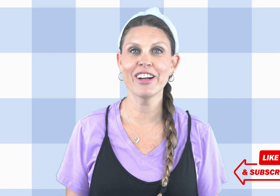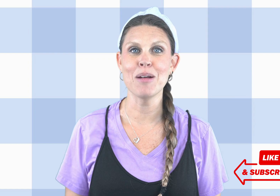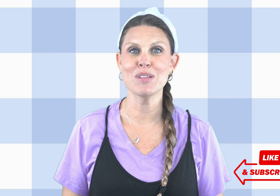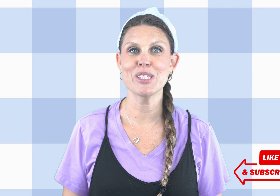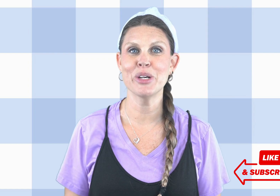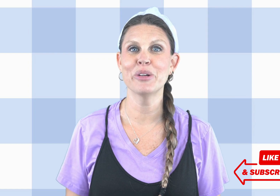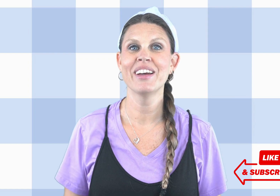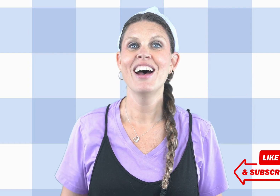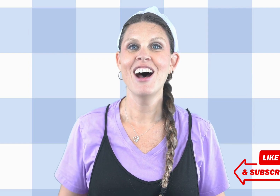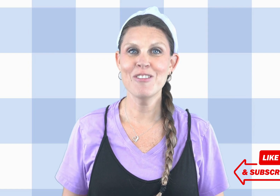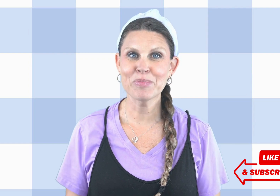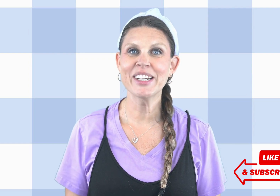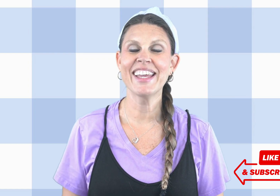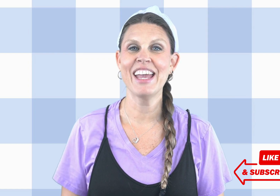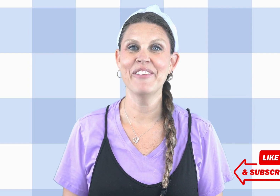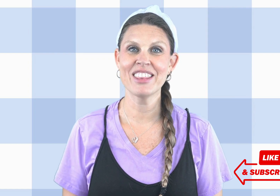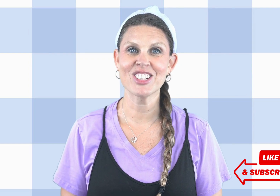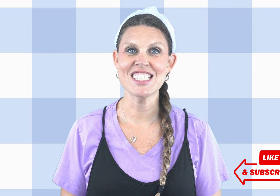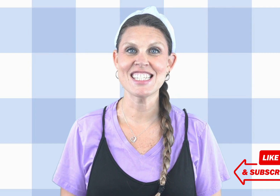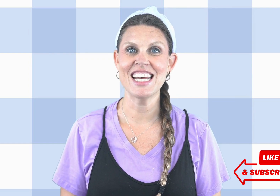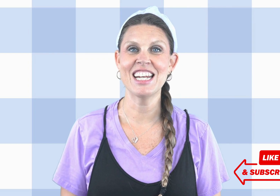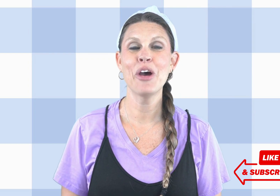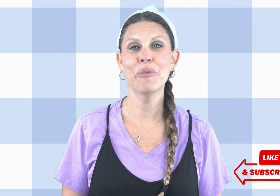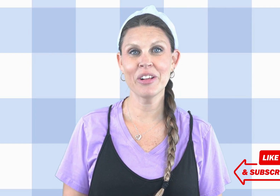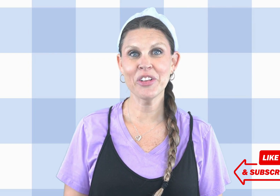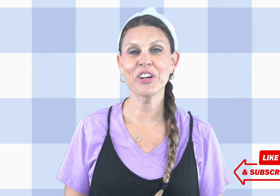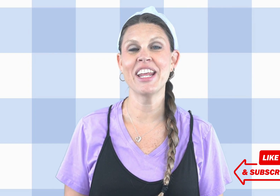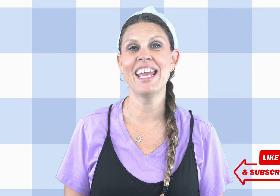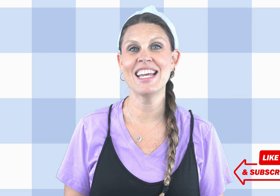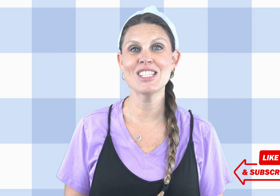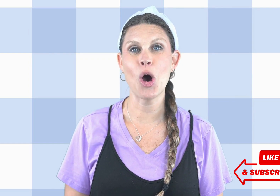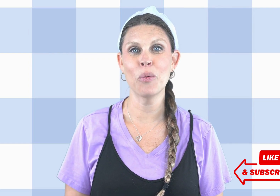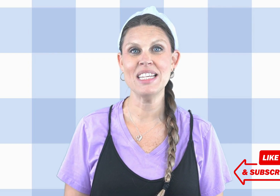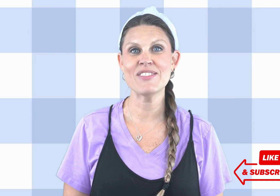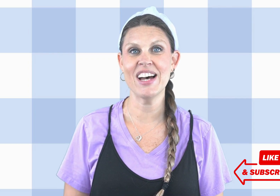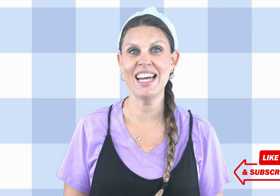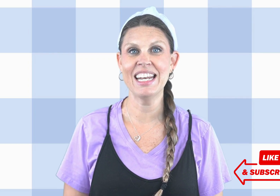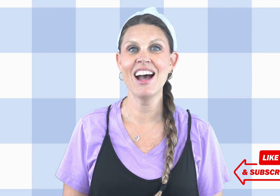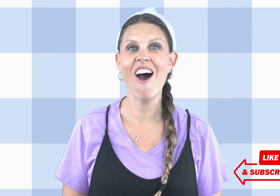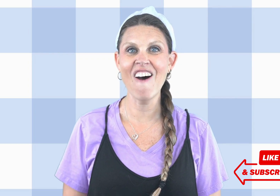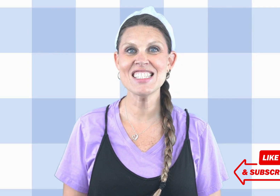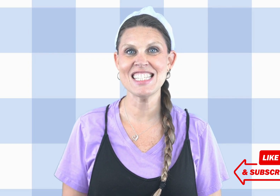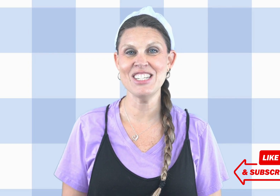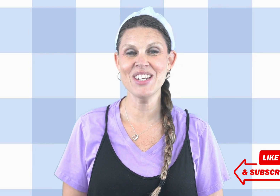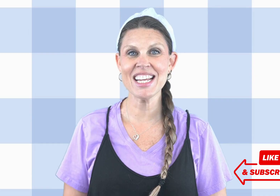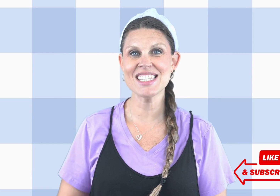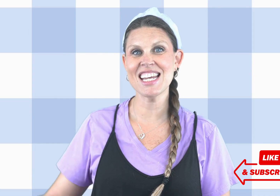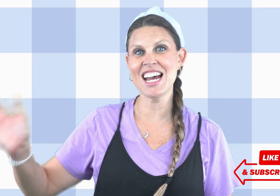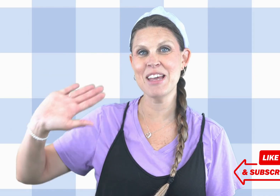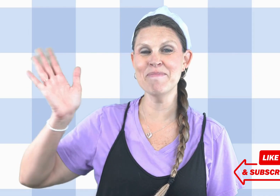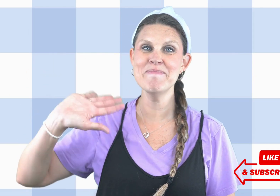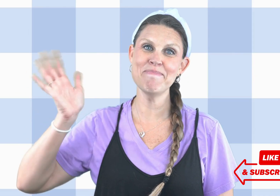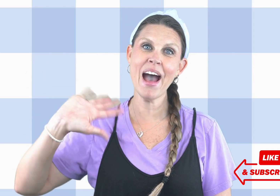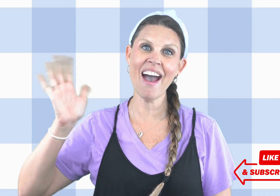another episode of Pre-K with Kristen, where learning is always fun. I'll see you next time.